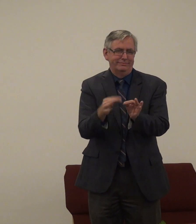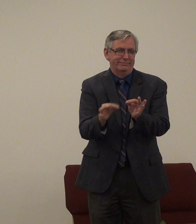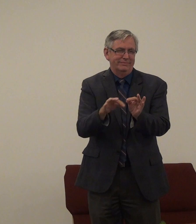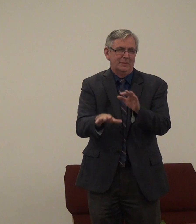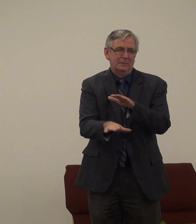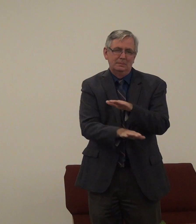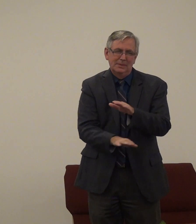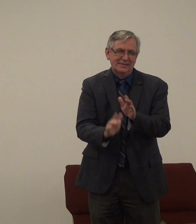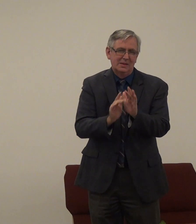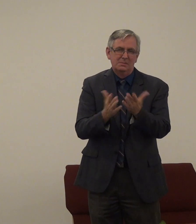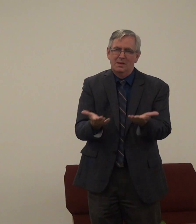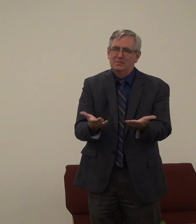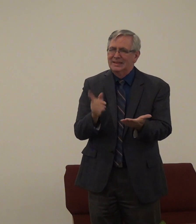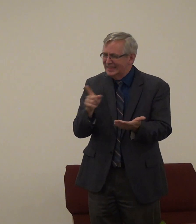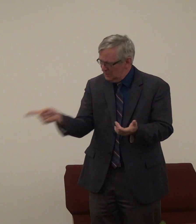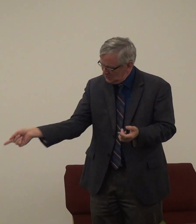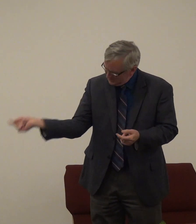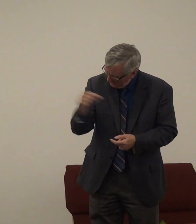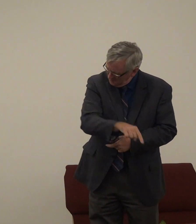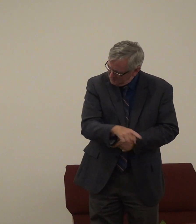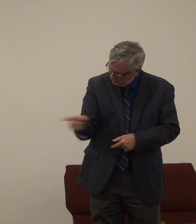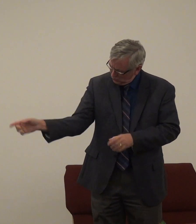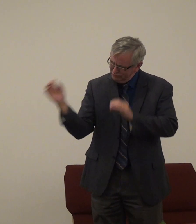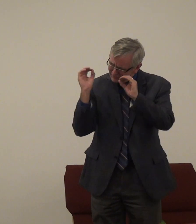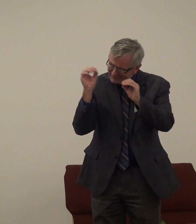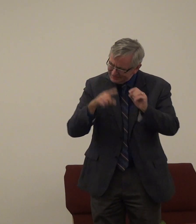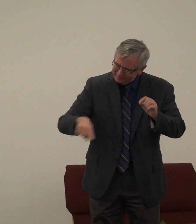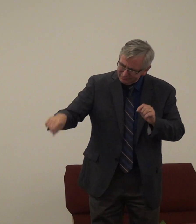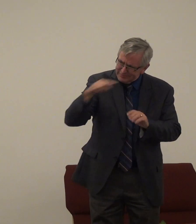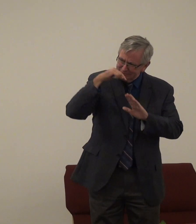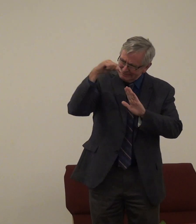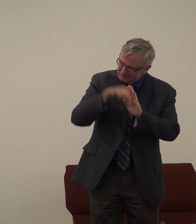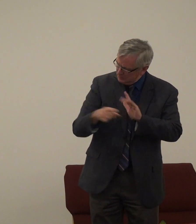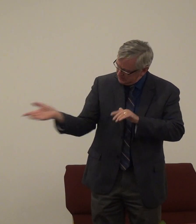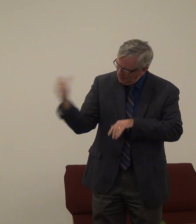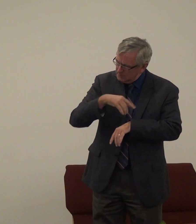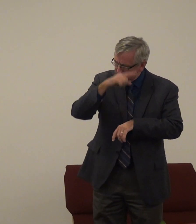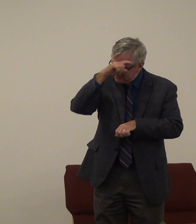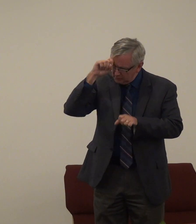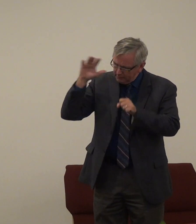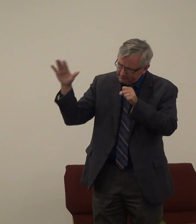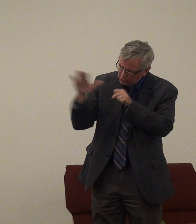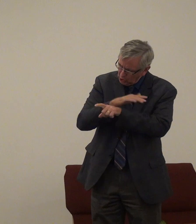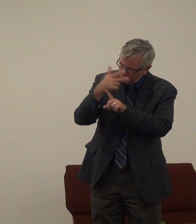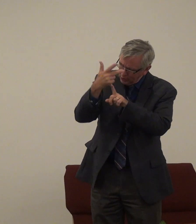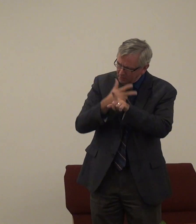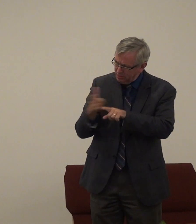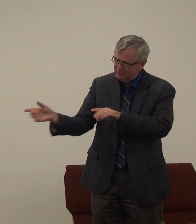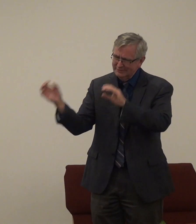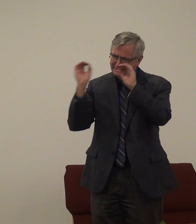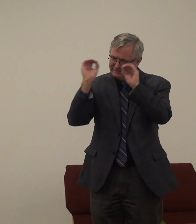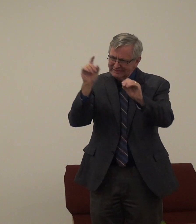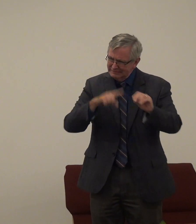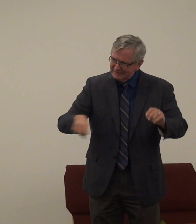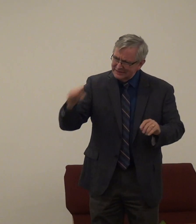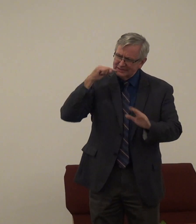to teach the deaf very much Bible because I don't know enough sign language. I want you to come and teach our deaf. Come and stay a whole